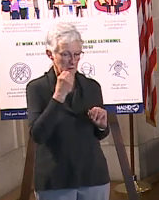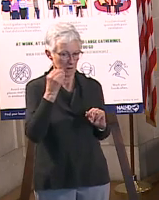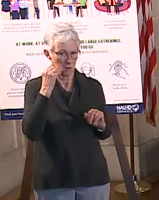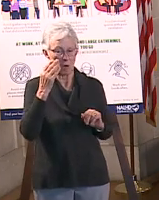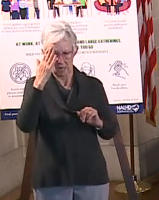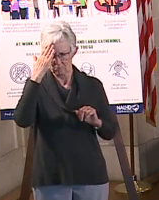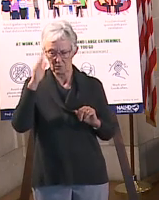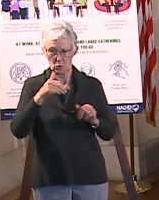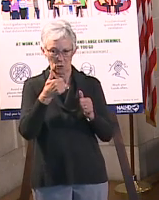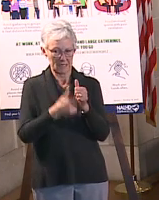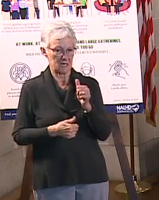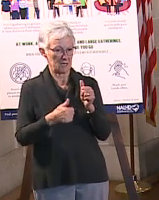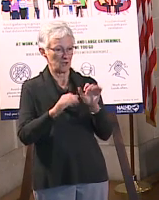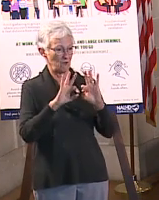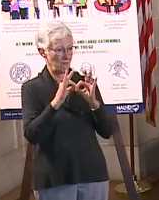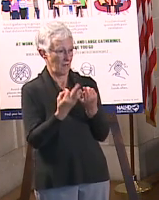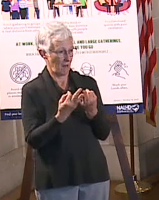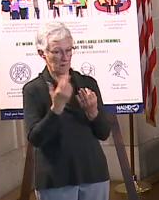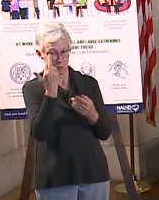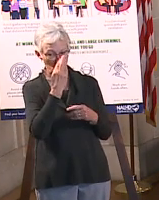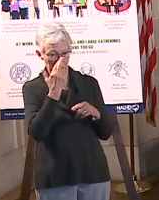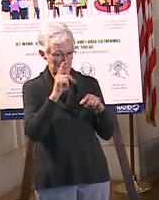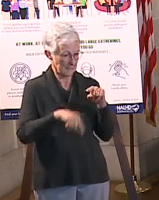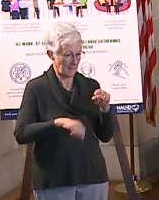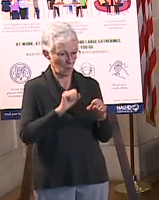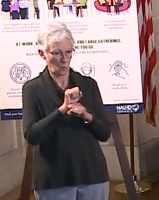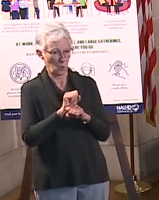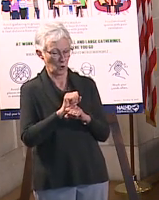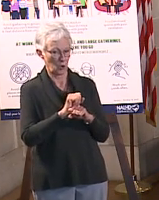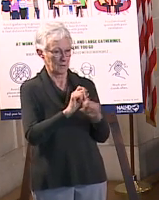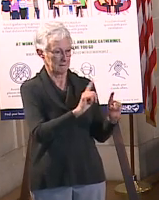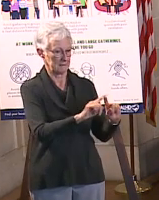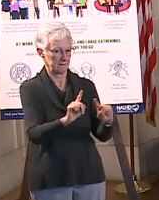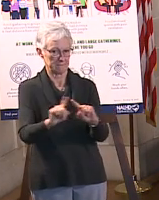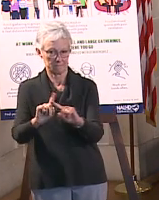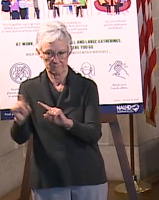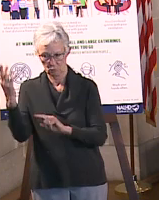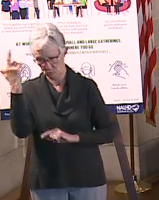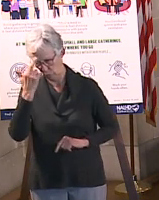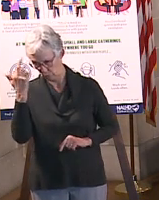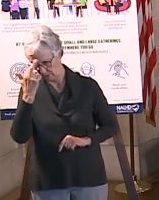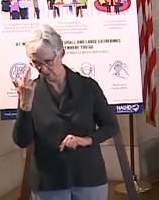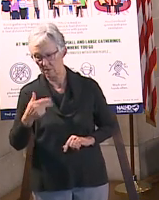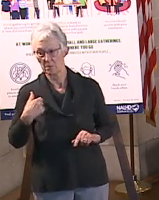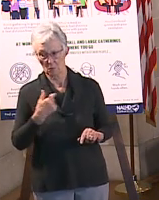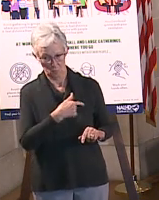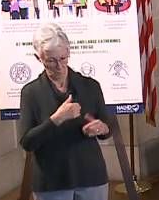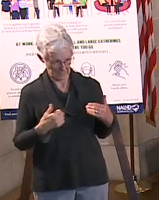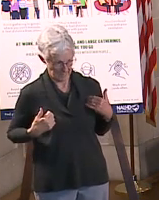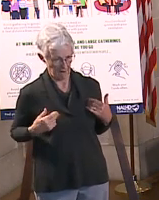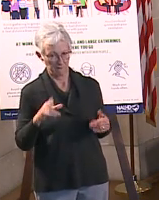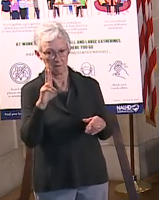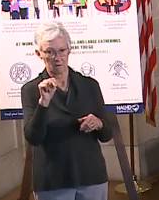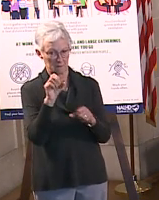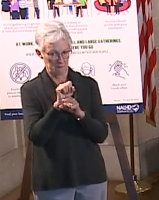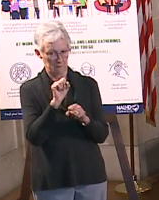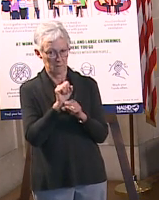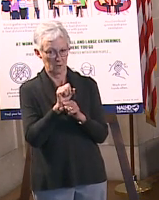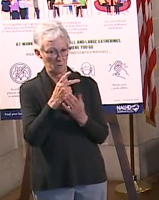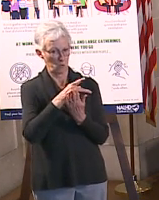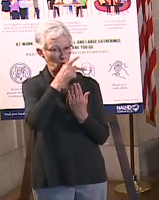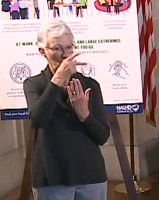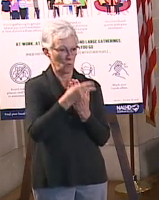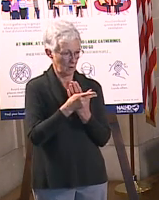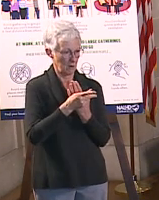those lines. But we do have a current unemployment program out there. Those benefits in a normal time